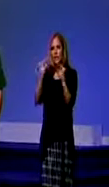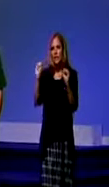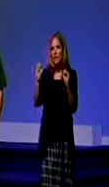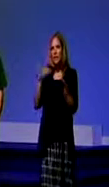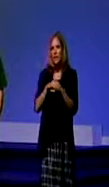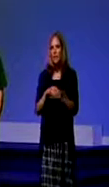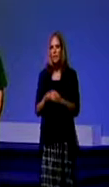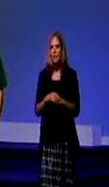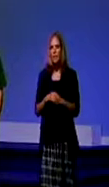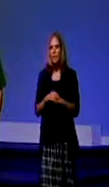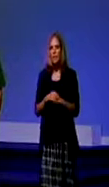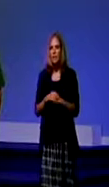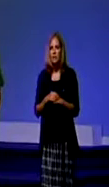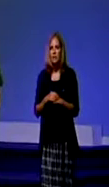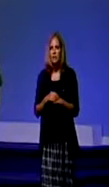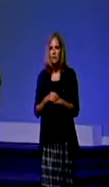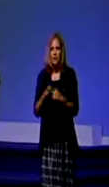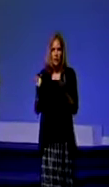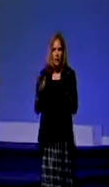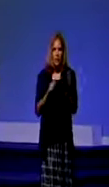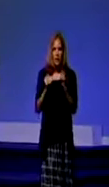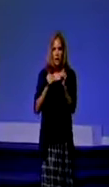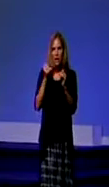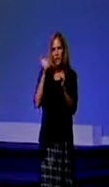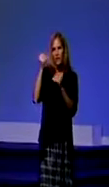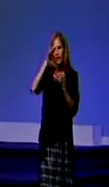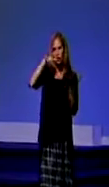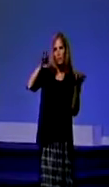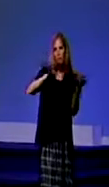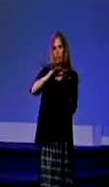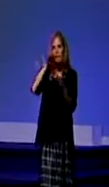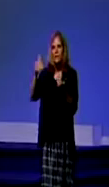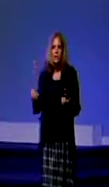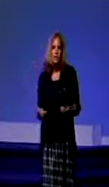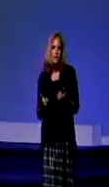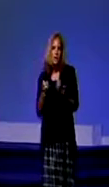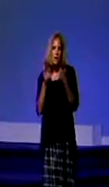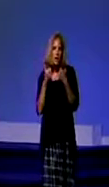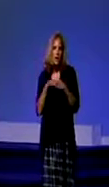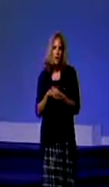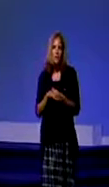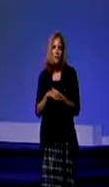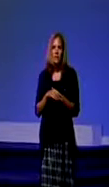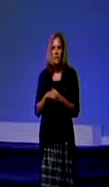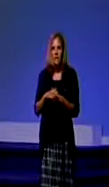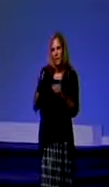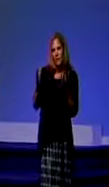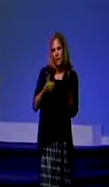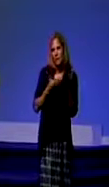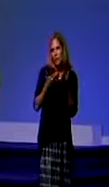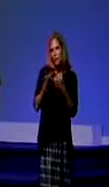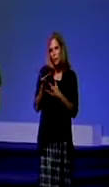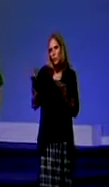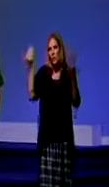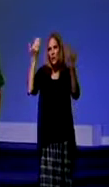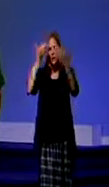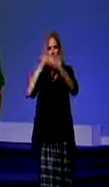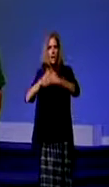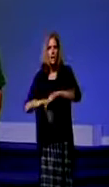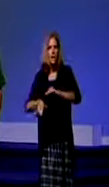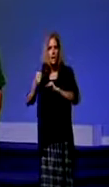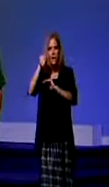Jesus saves. Sing above the storms of life. Sing it through